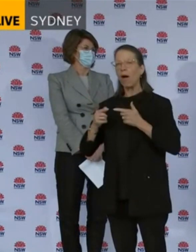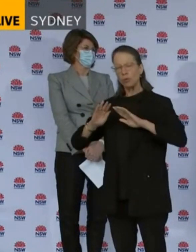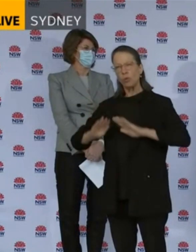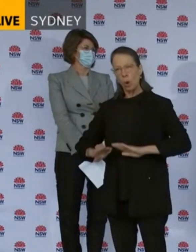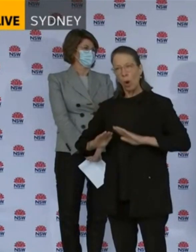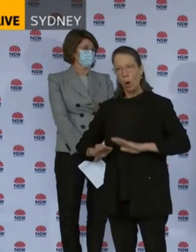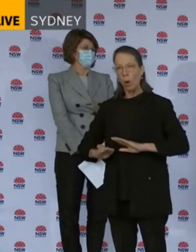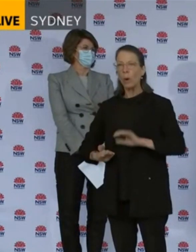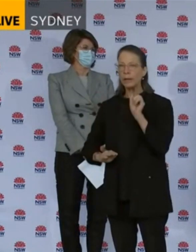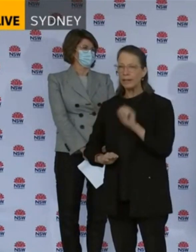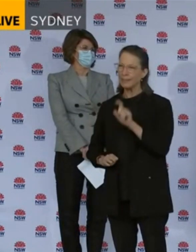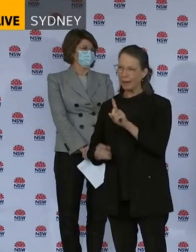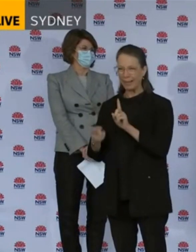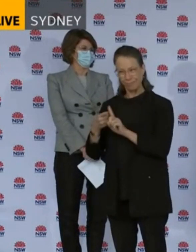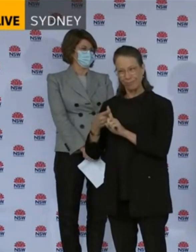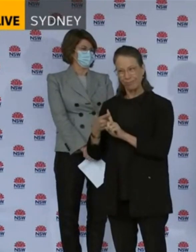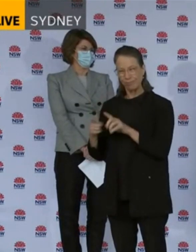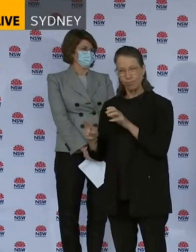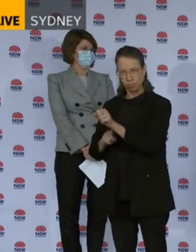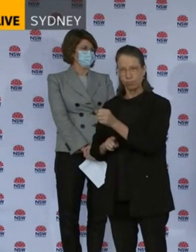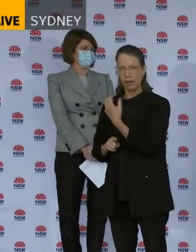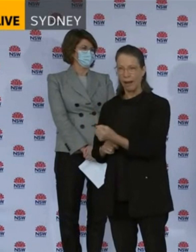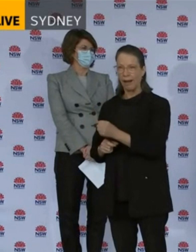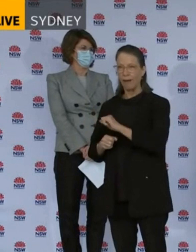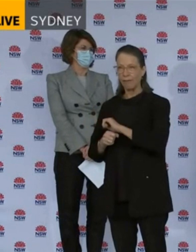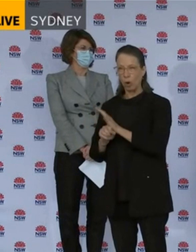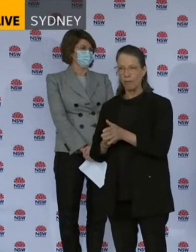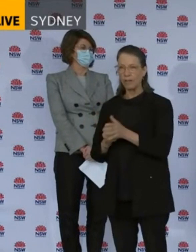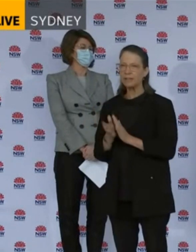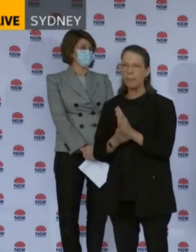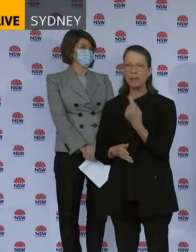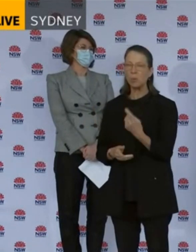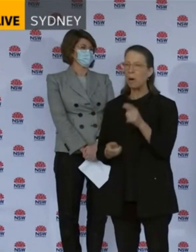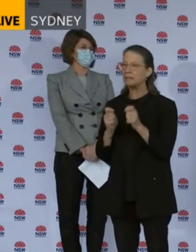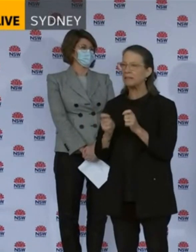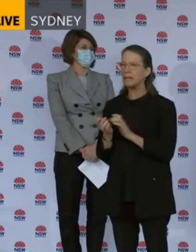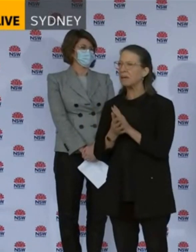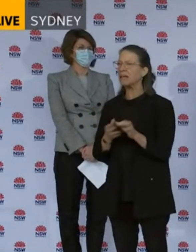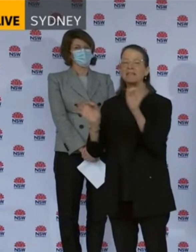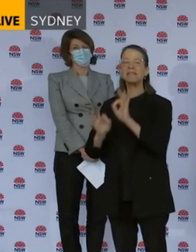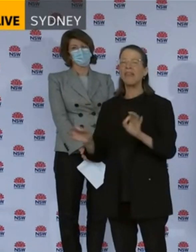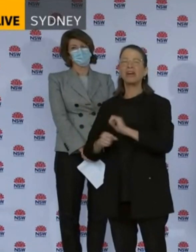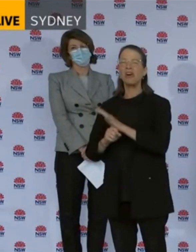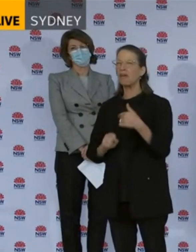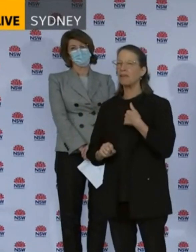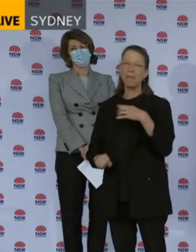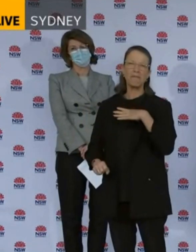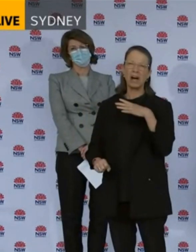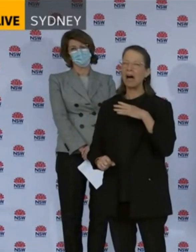test does not mean that you're clear of the virus, and that's why we need that full 14